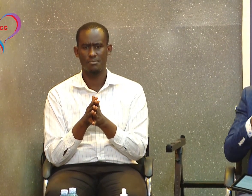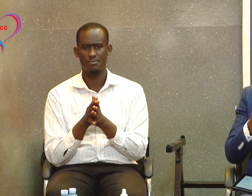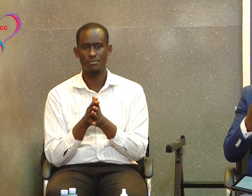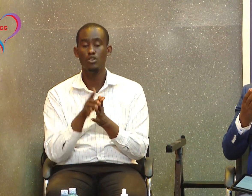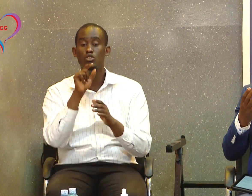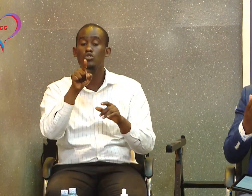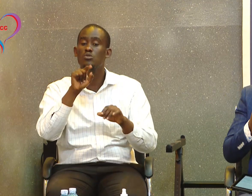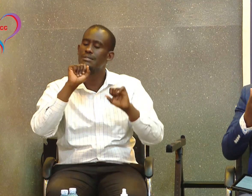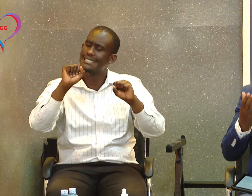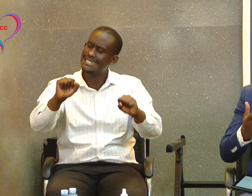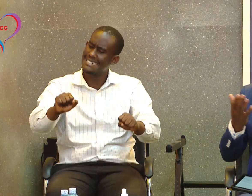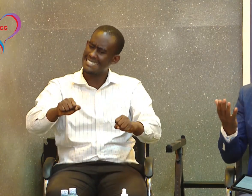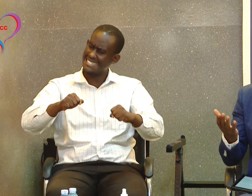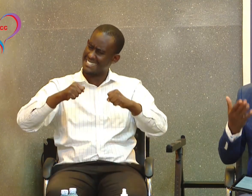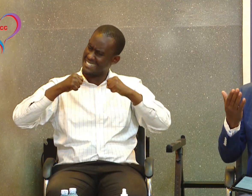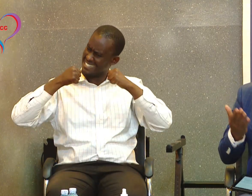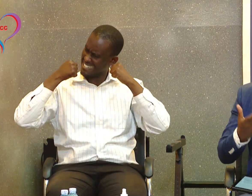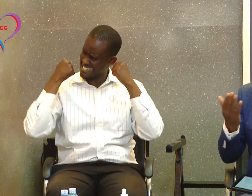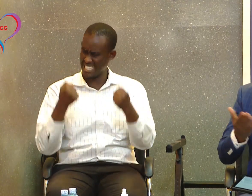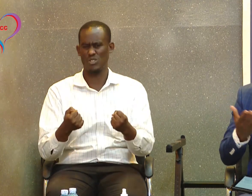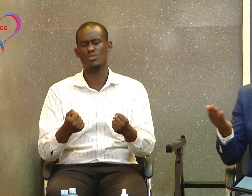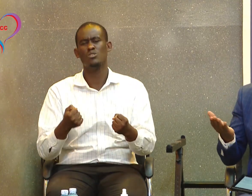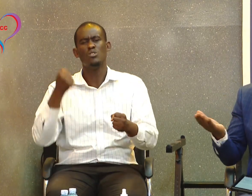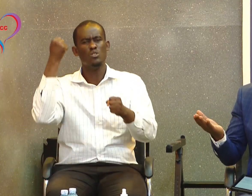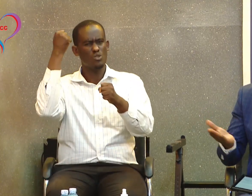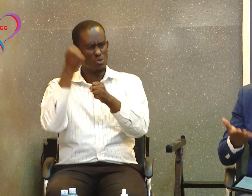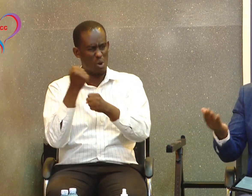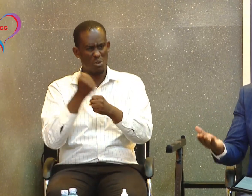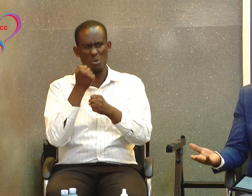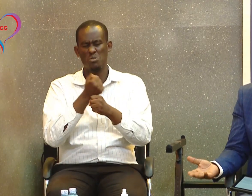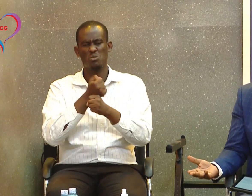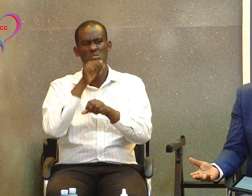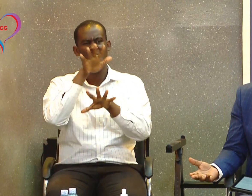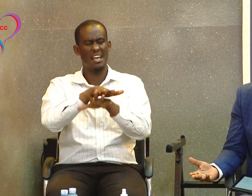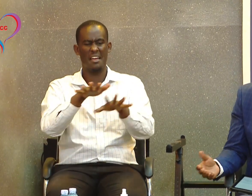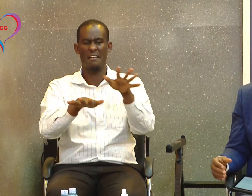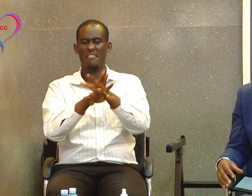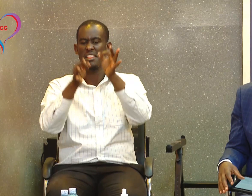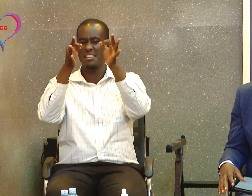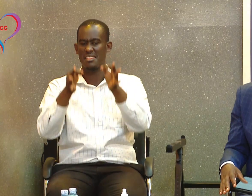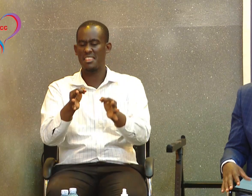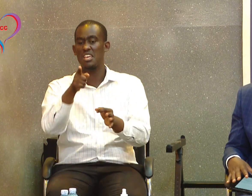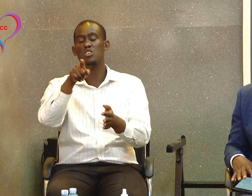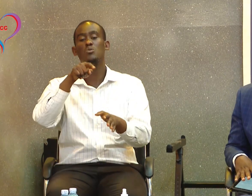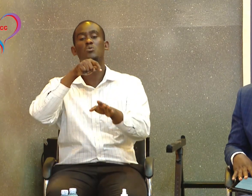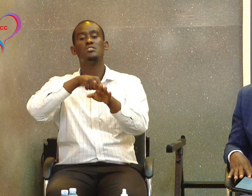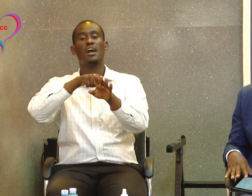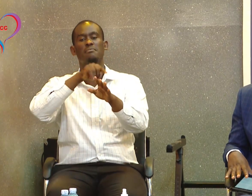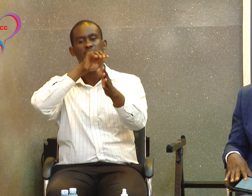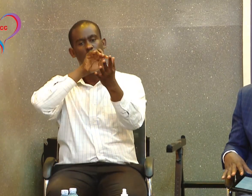You can't do, you're just wasting people's time. And you're not wasting anyone's time, you're wasting your time.